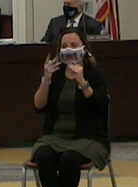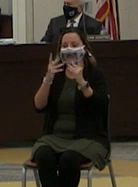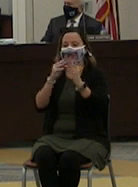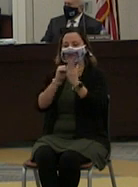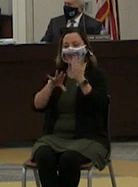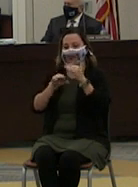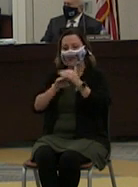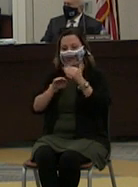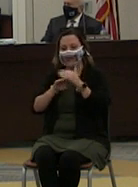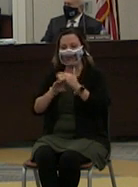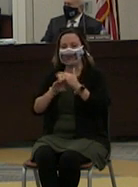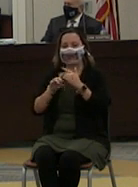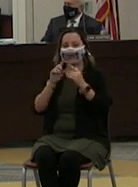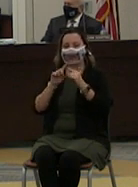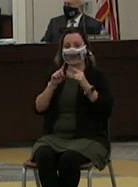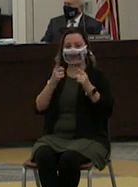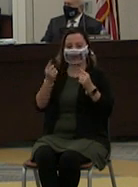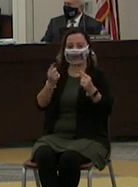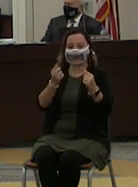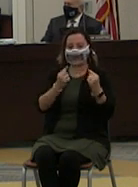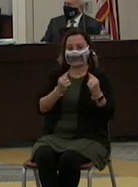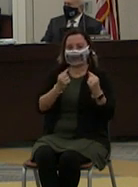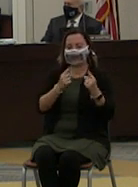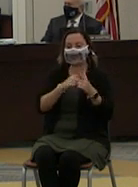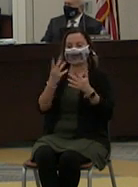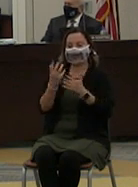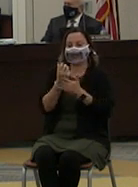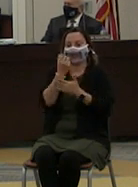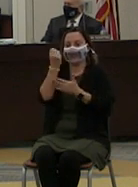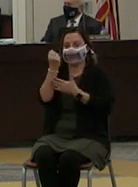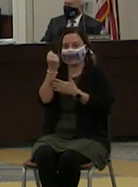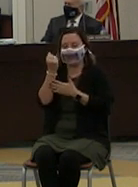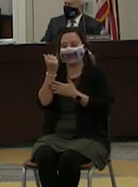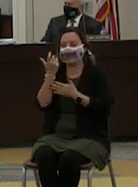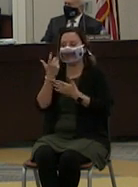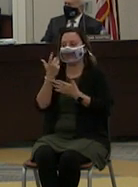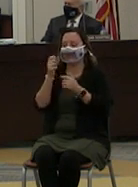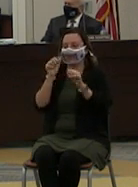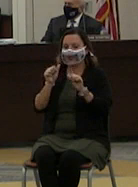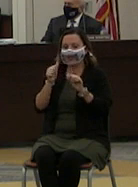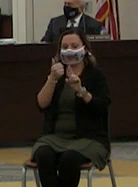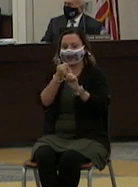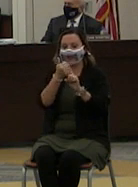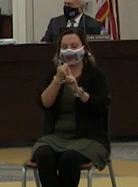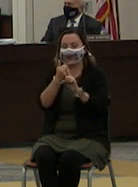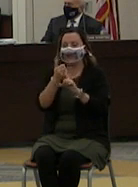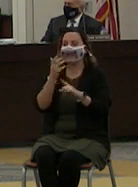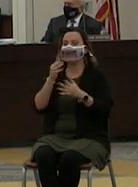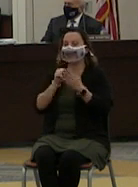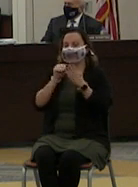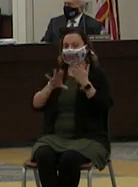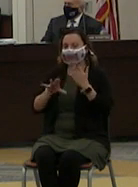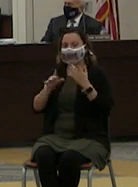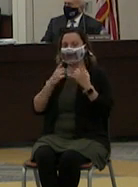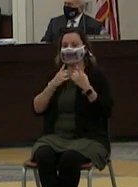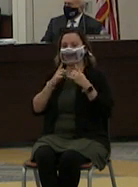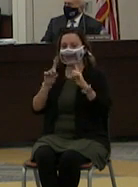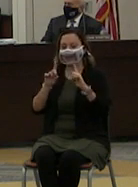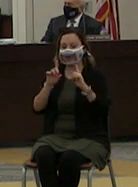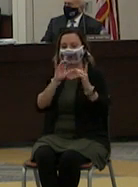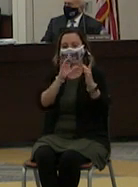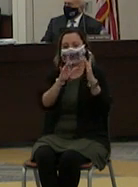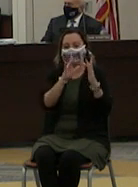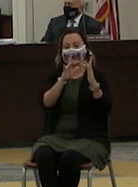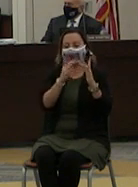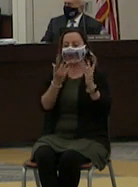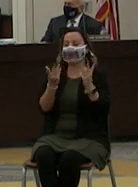and achievement, to better understand the potential impact of, is this student be successful in a virtual environment, or are they